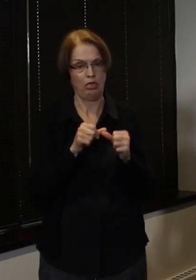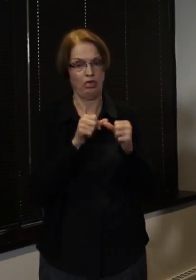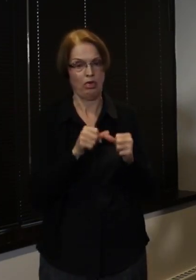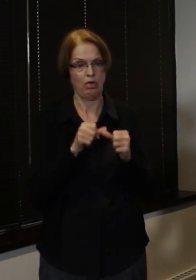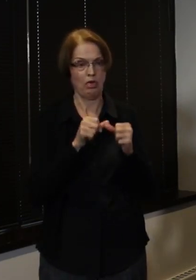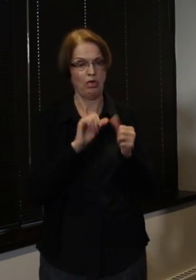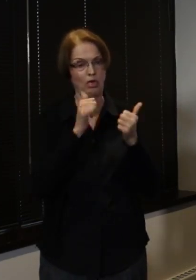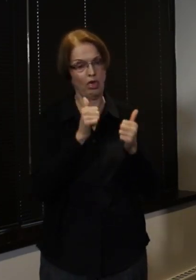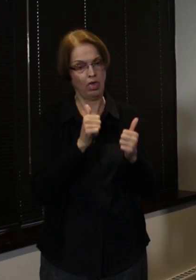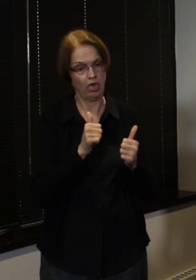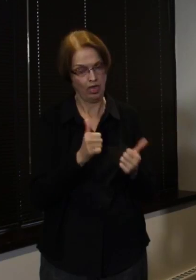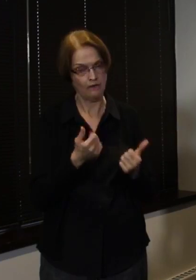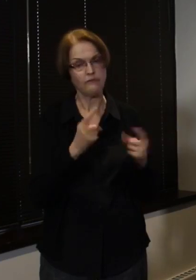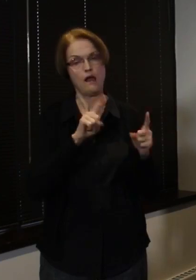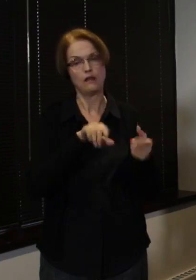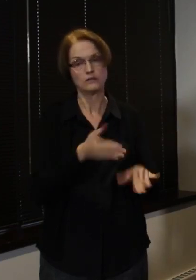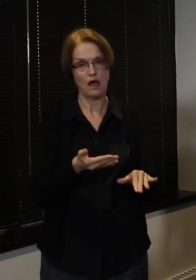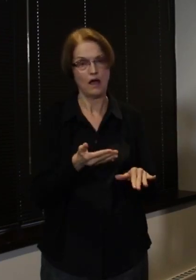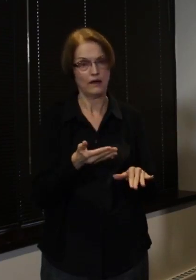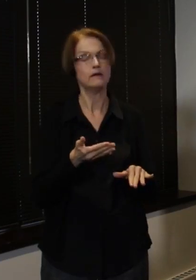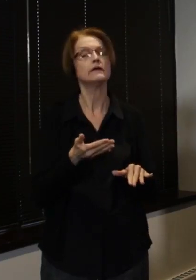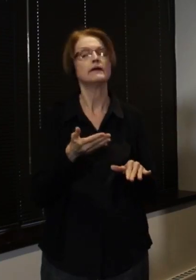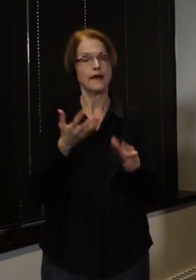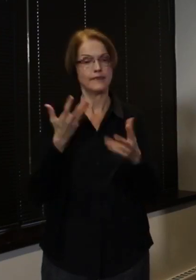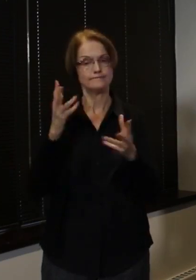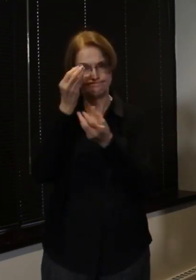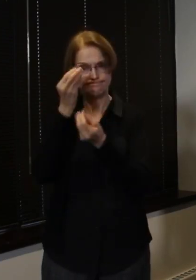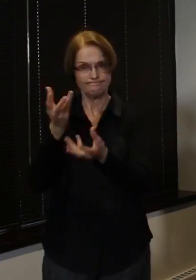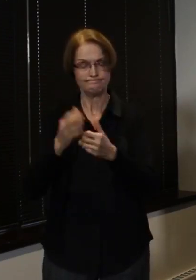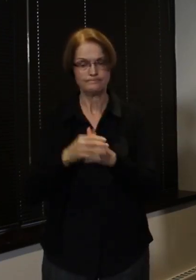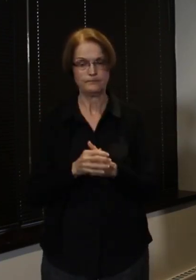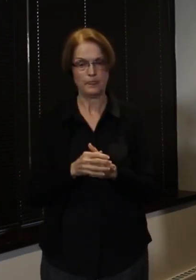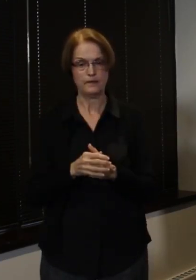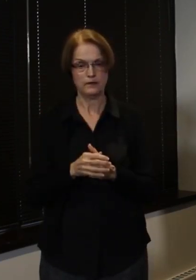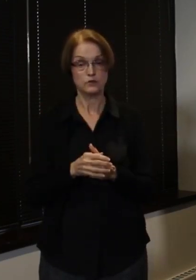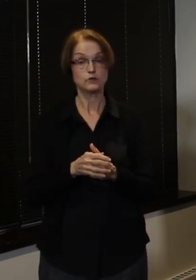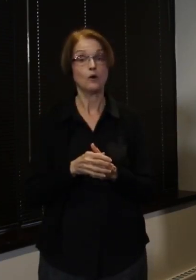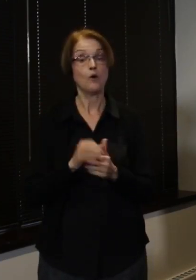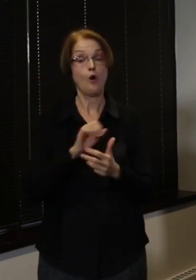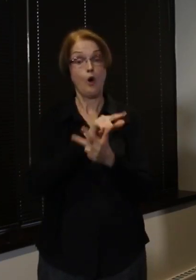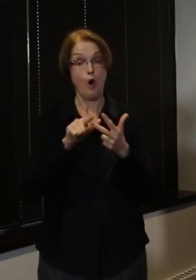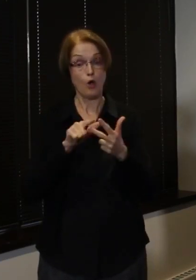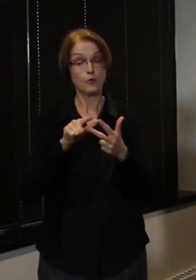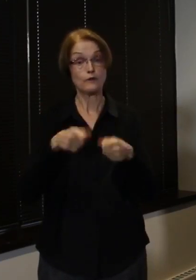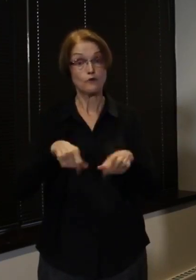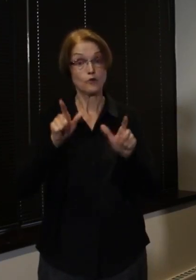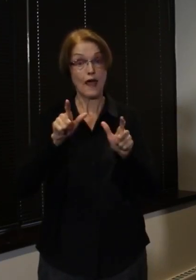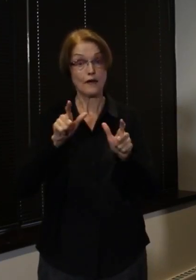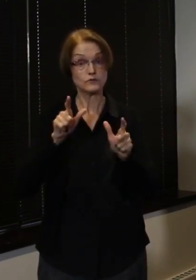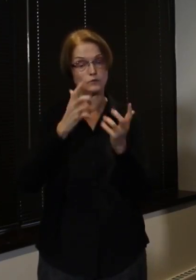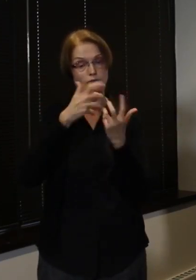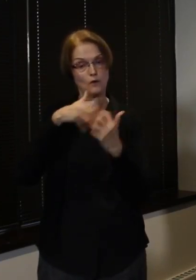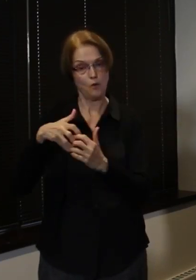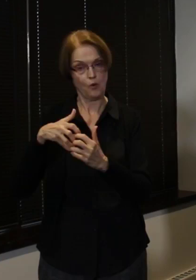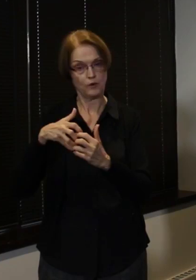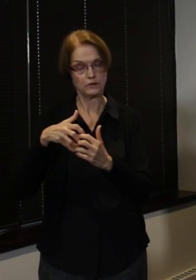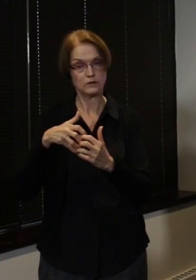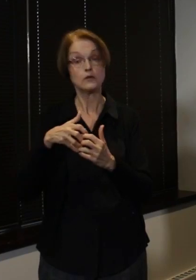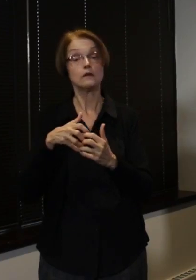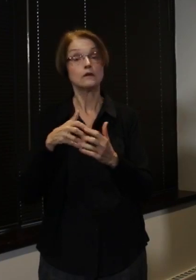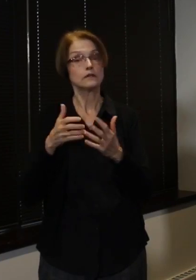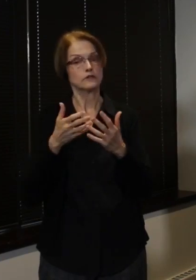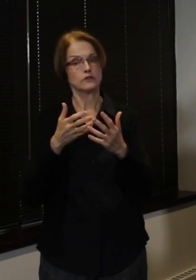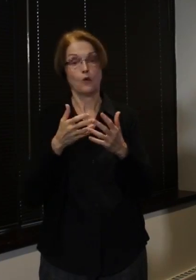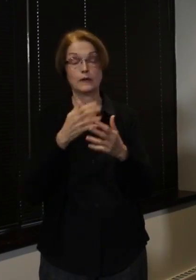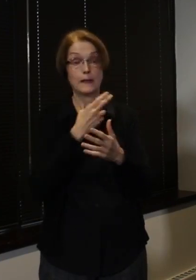hospitals. And so to highlight this, we've combined all 3 of our graphs here to show you the uptick in new admissions, the uptick